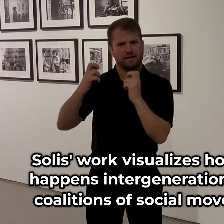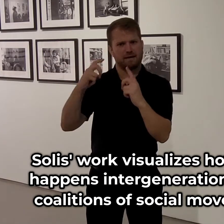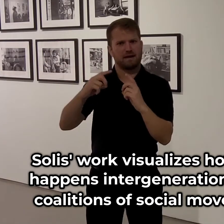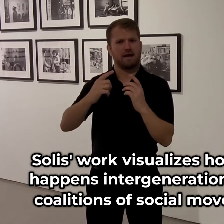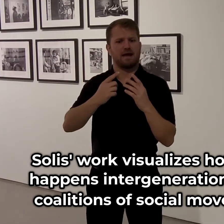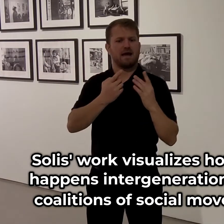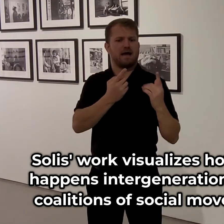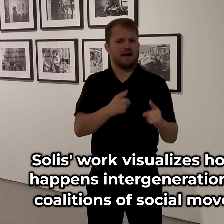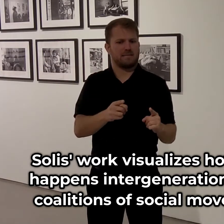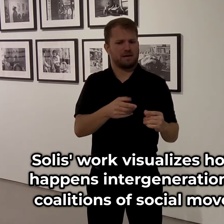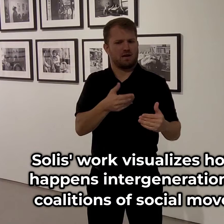life.